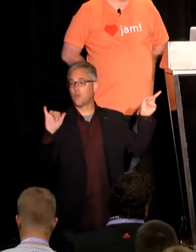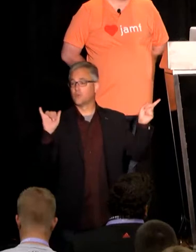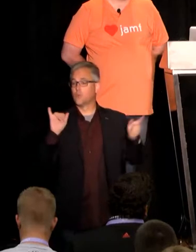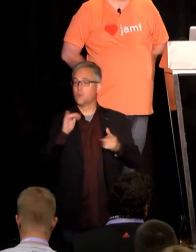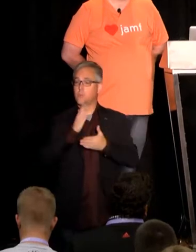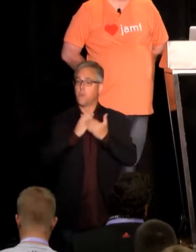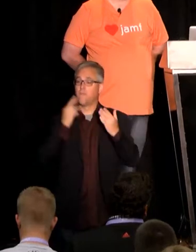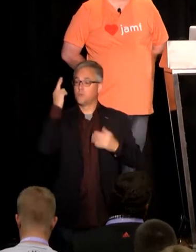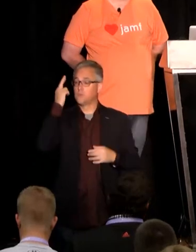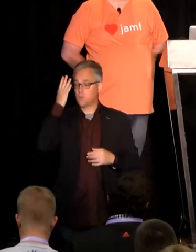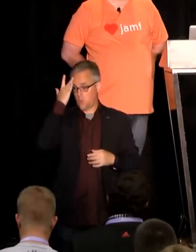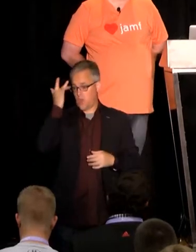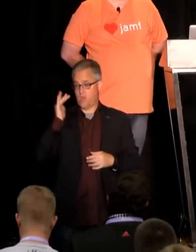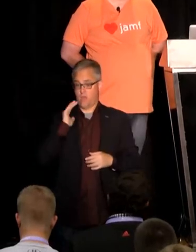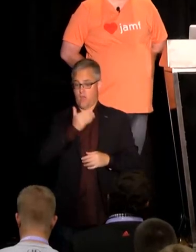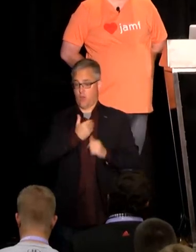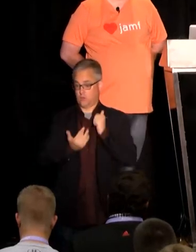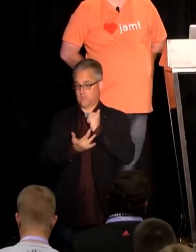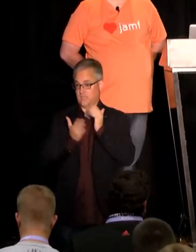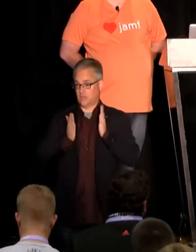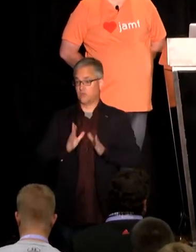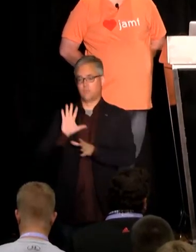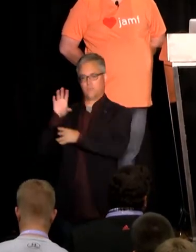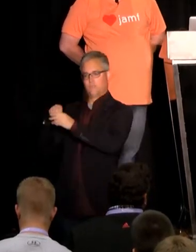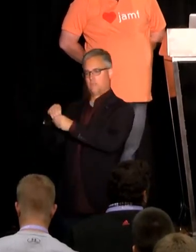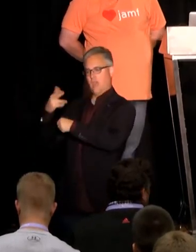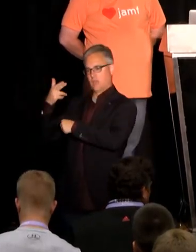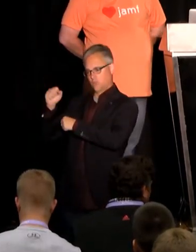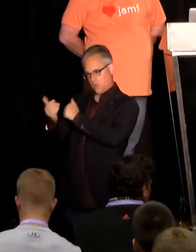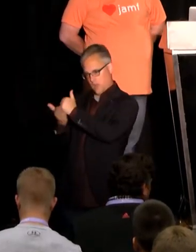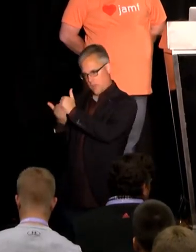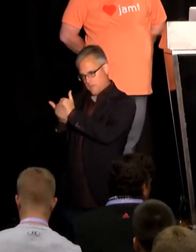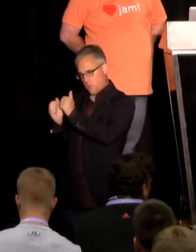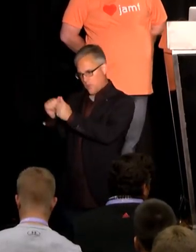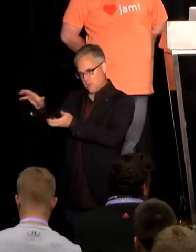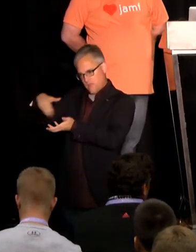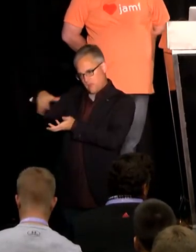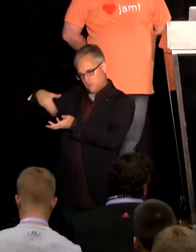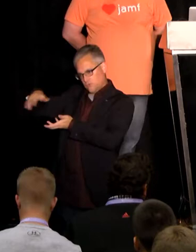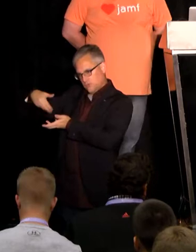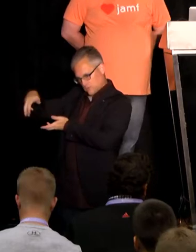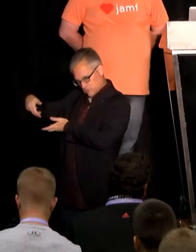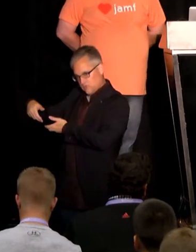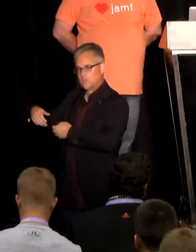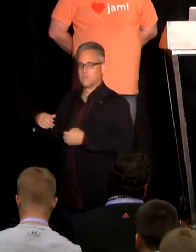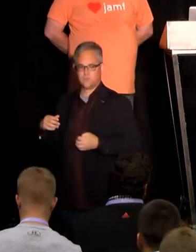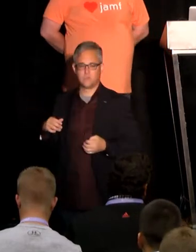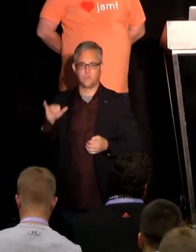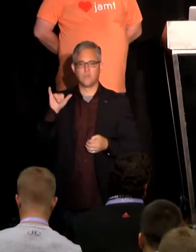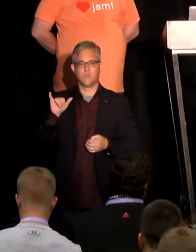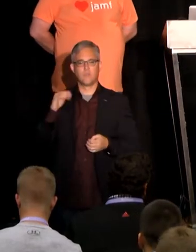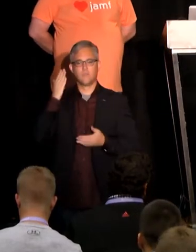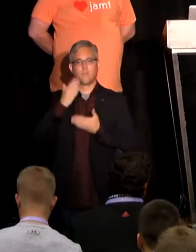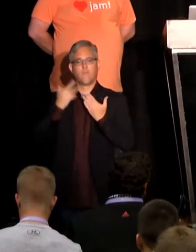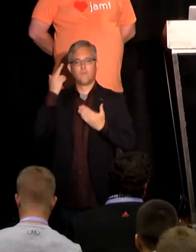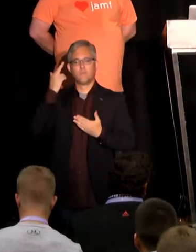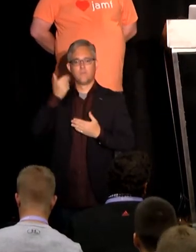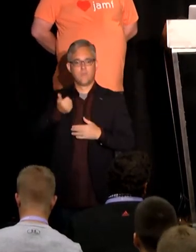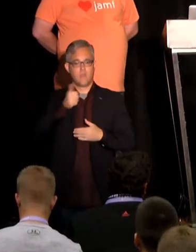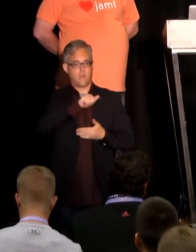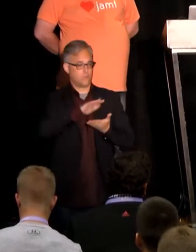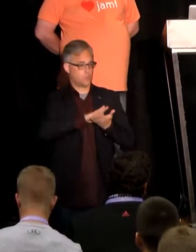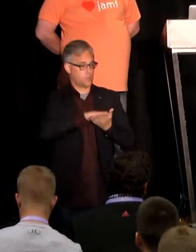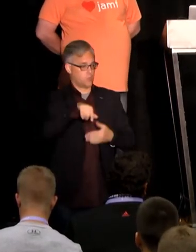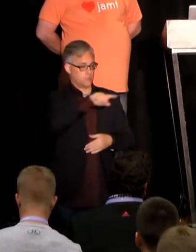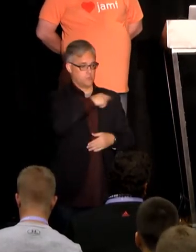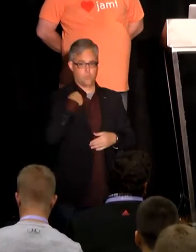most of our technicians are actually at the high school helping with that collection. So that's part of the reason why the other schools, we